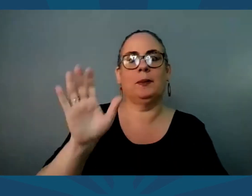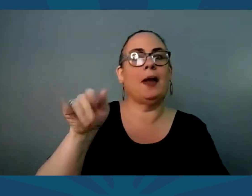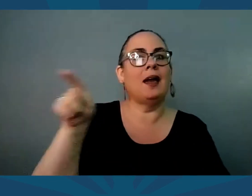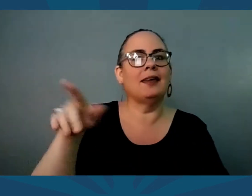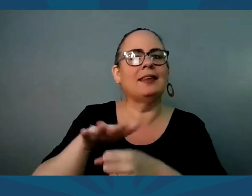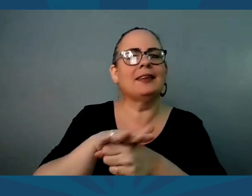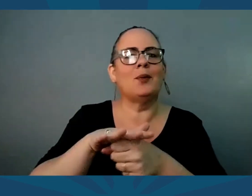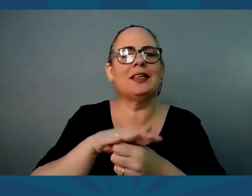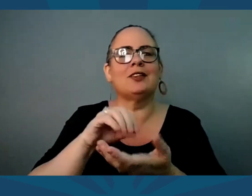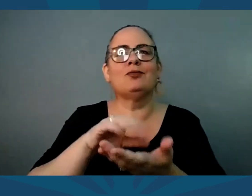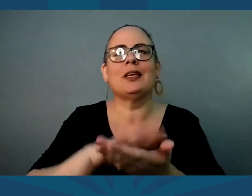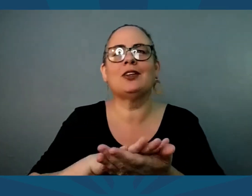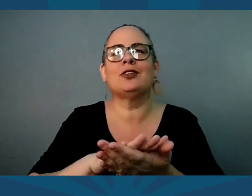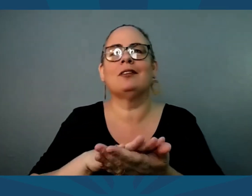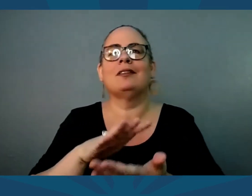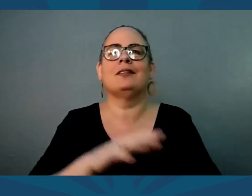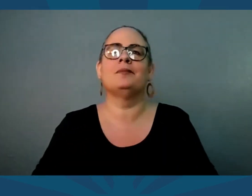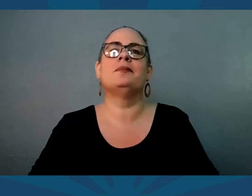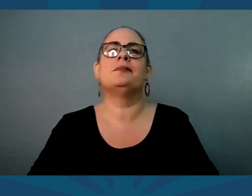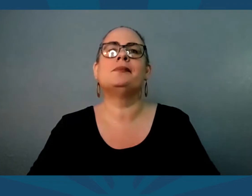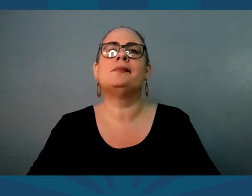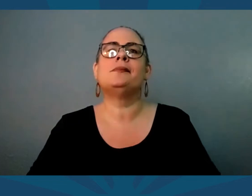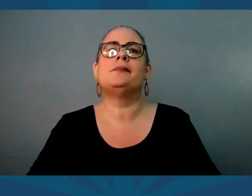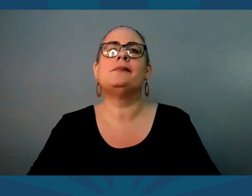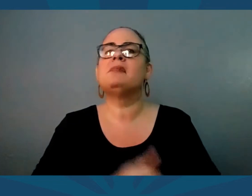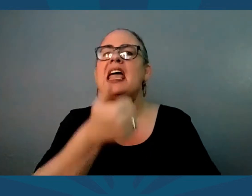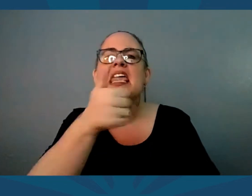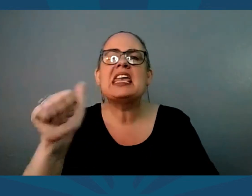registration card issued by the county recorder.